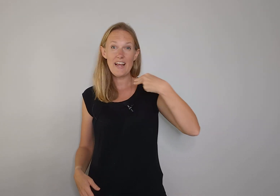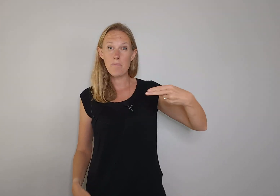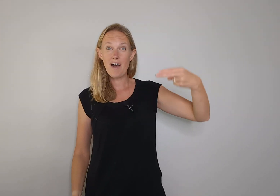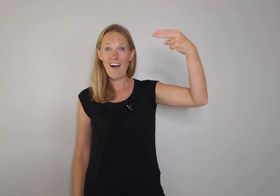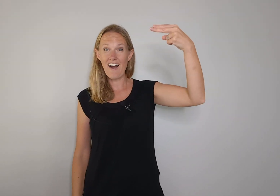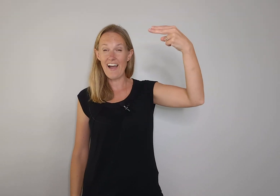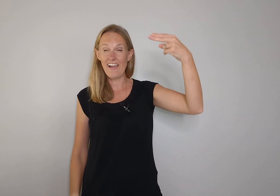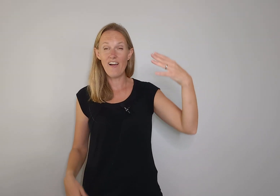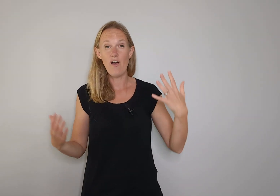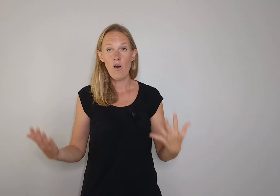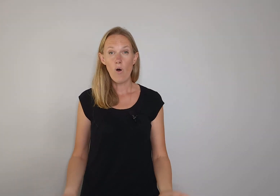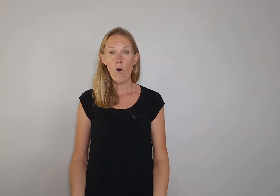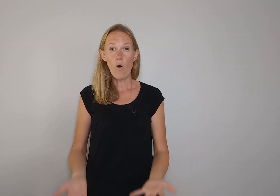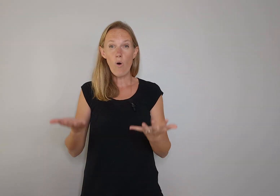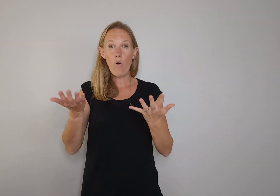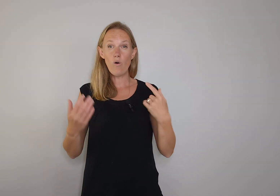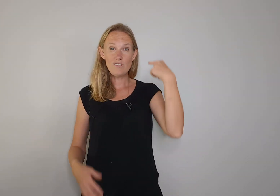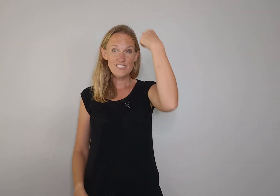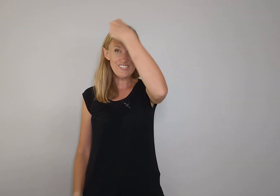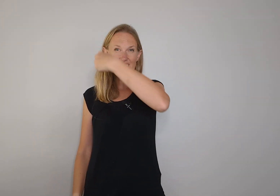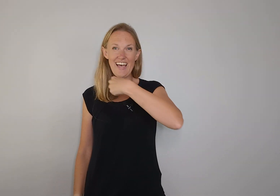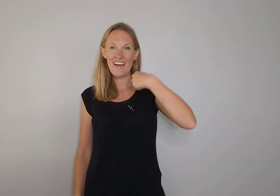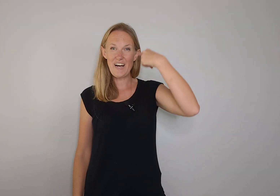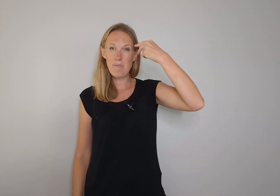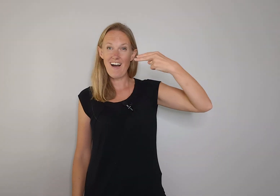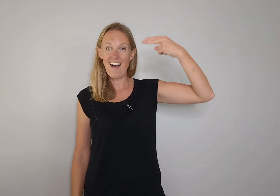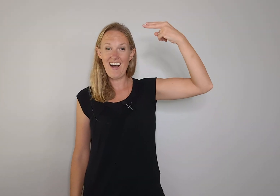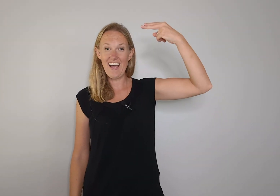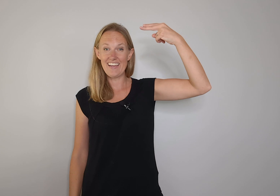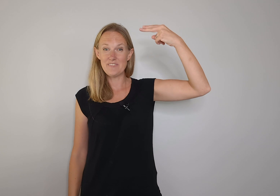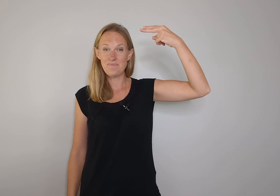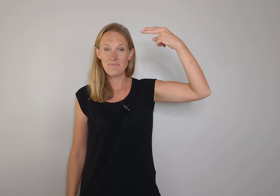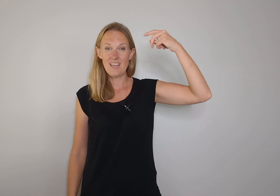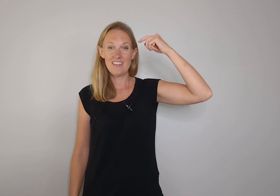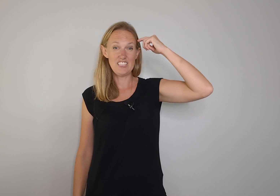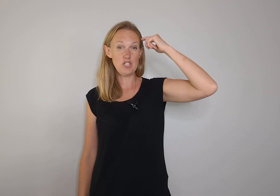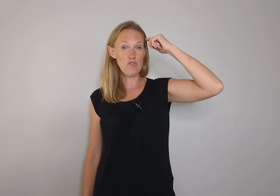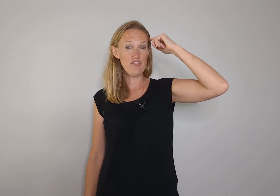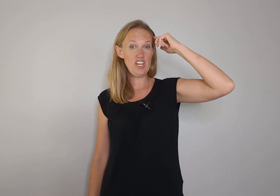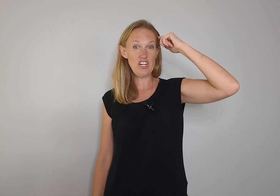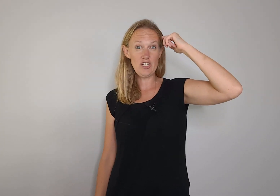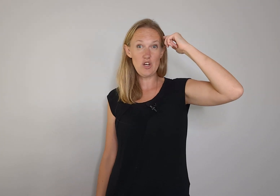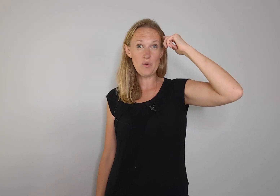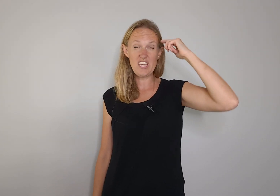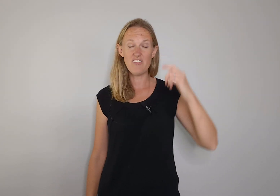up high. Hold your head up high. And then don't fear, no